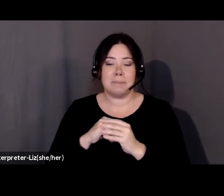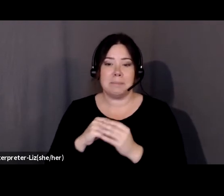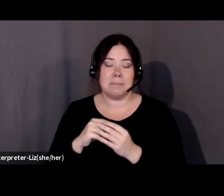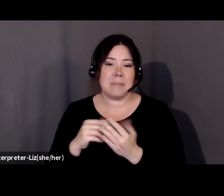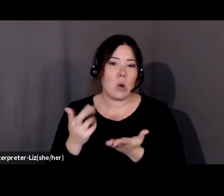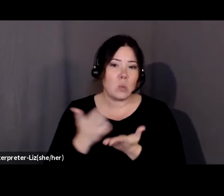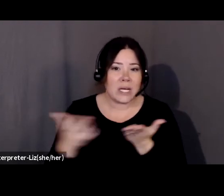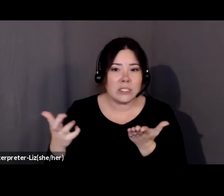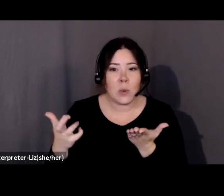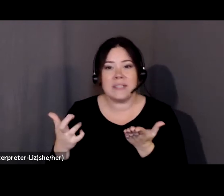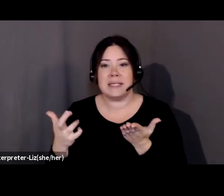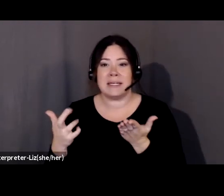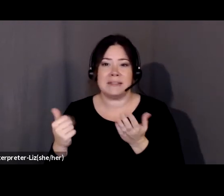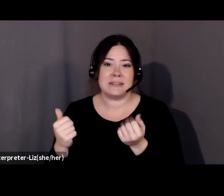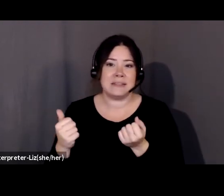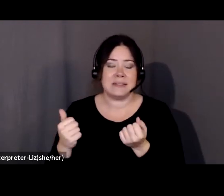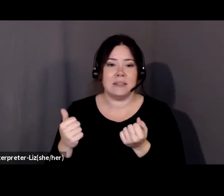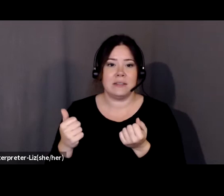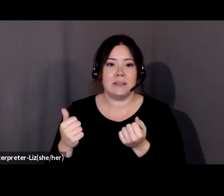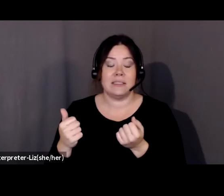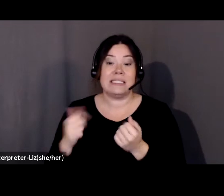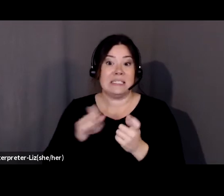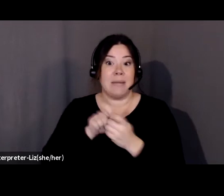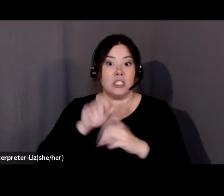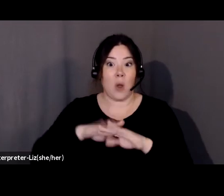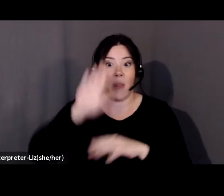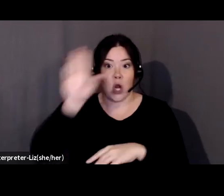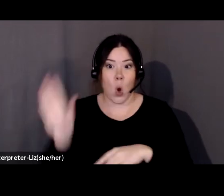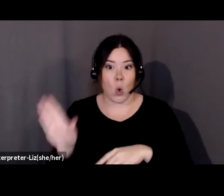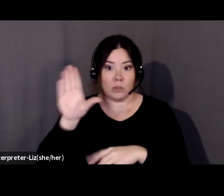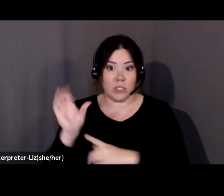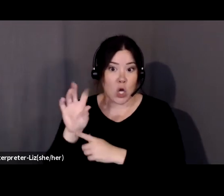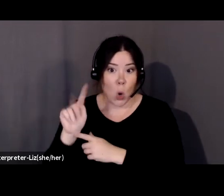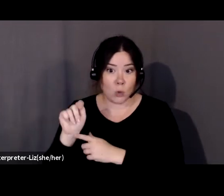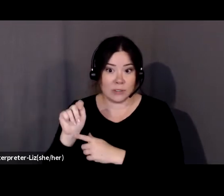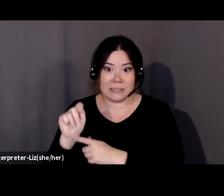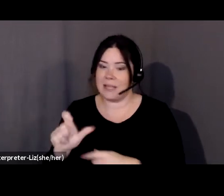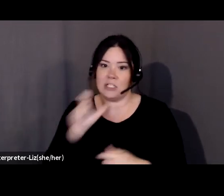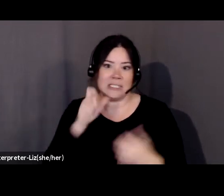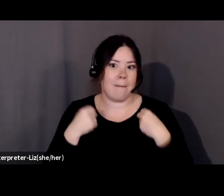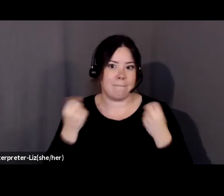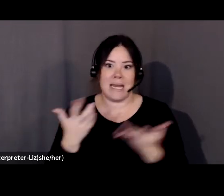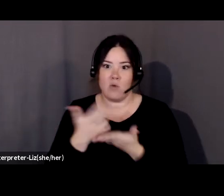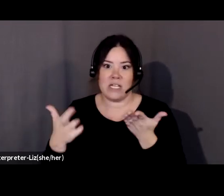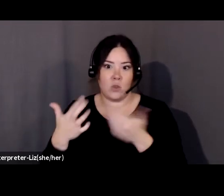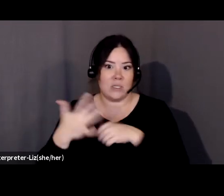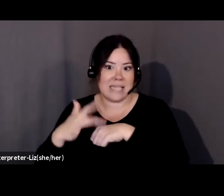resources and kind of on the coast, especially in a space where there's not a whole lot of resources out there.